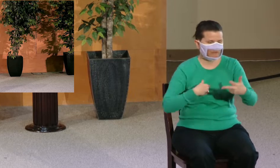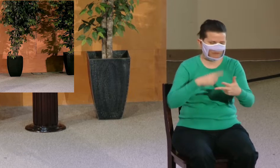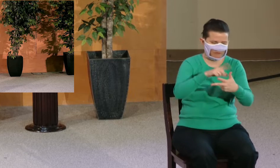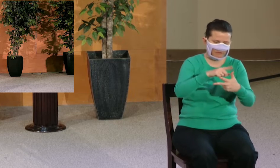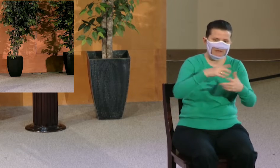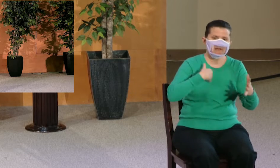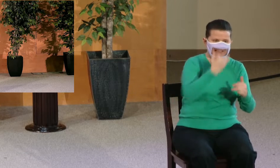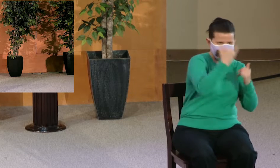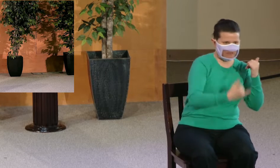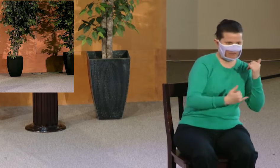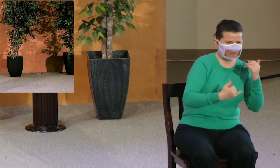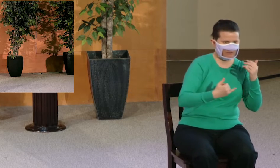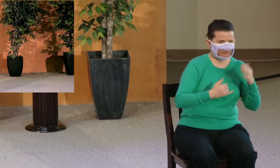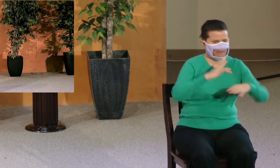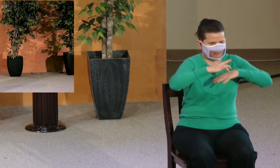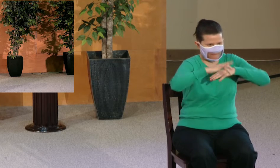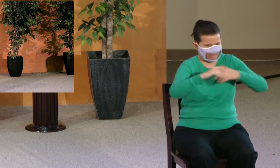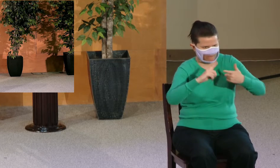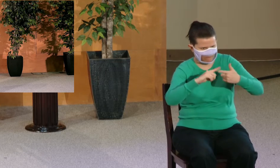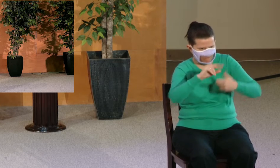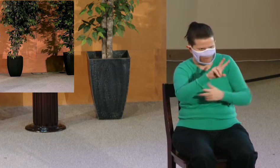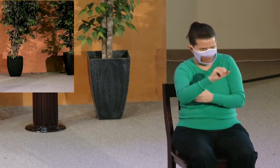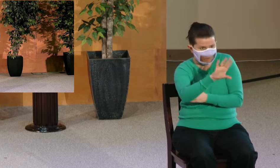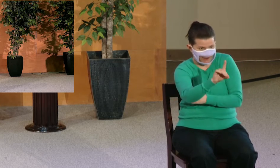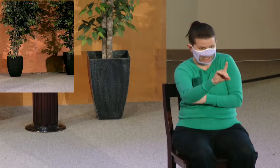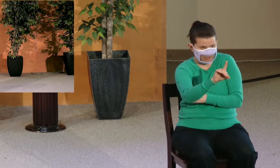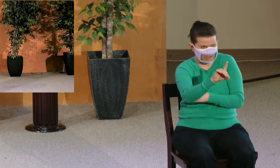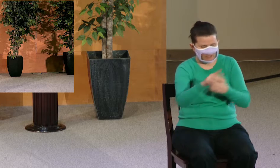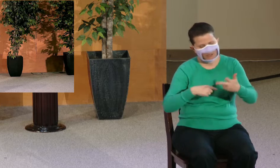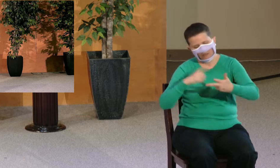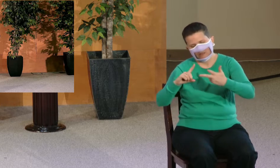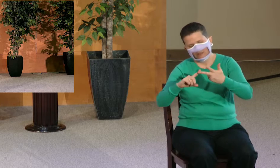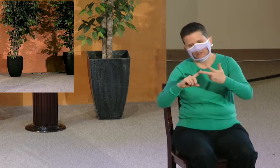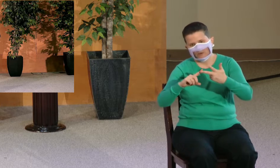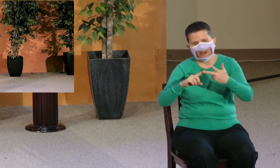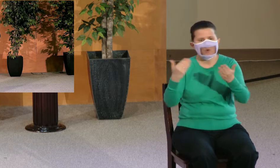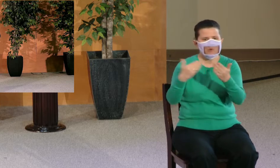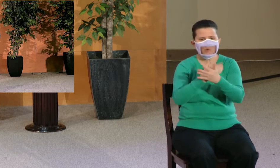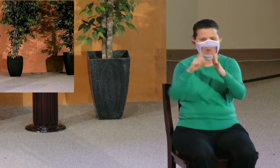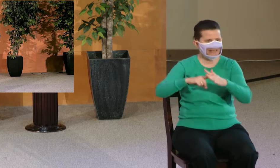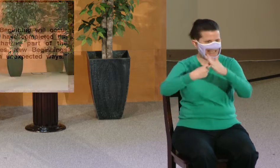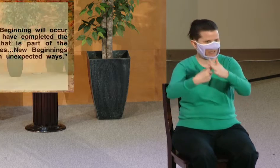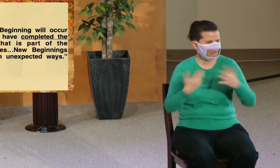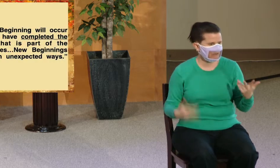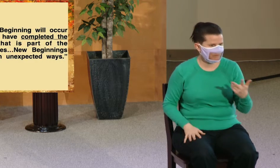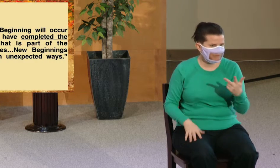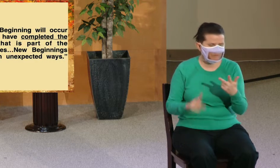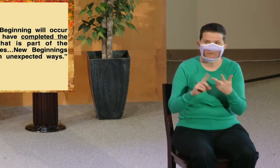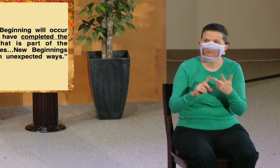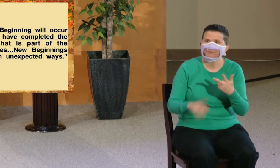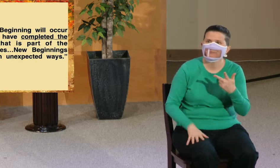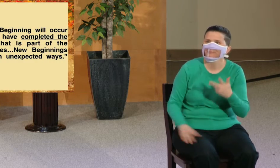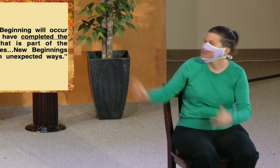I talked about ending and the void, and so I'll just give you the definition that he has for new beginning. A